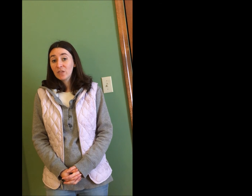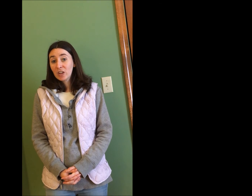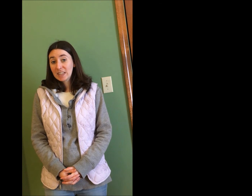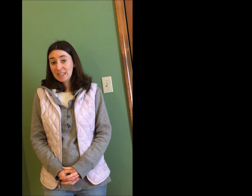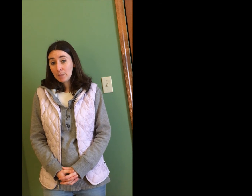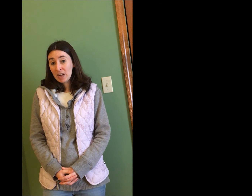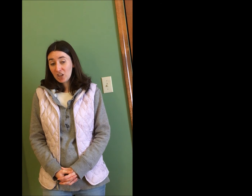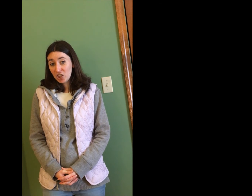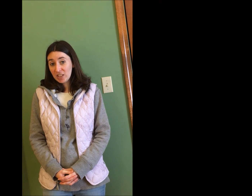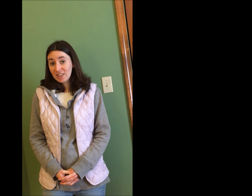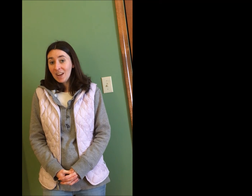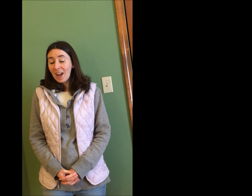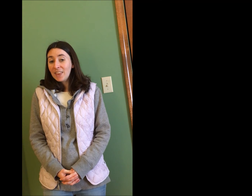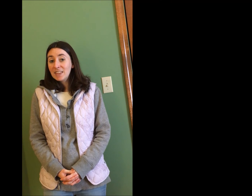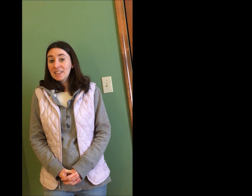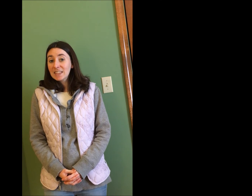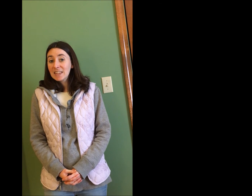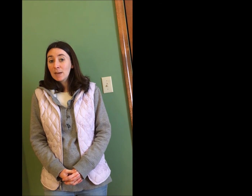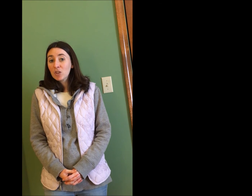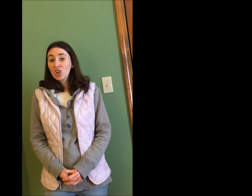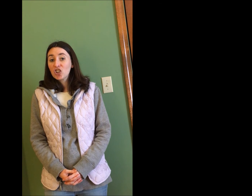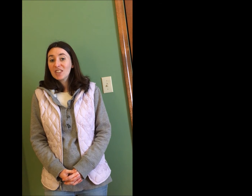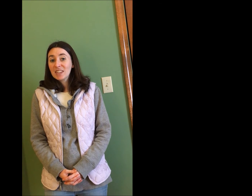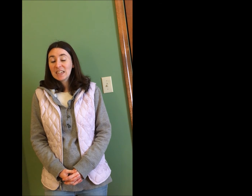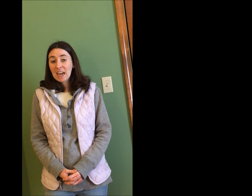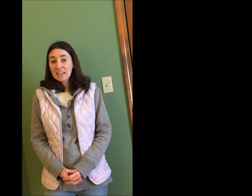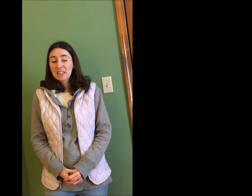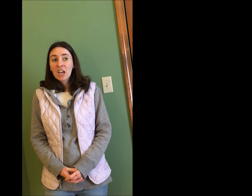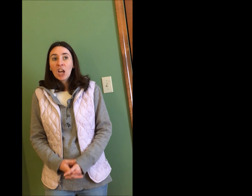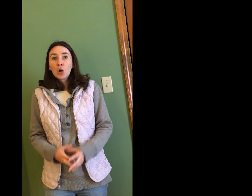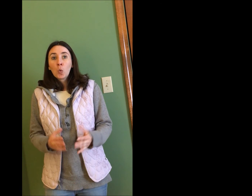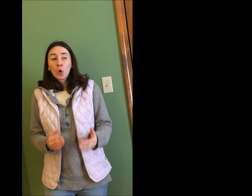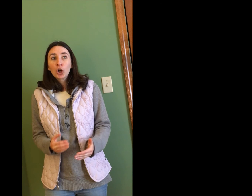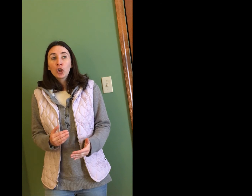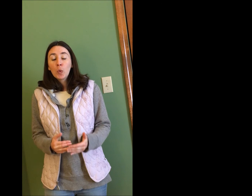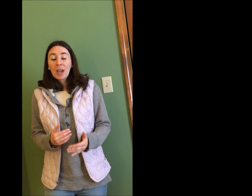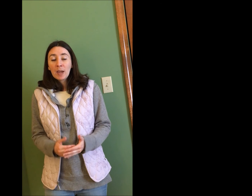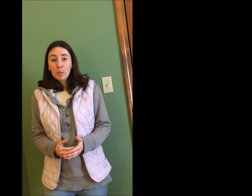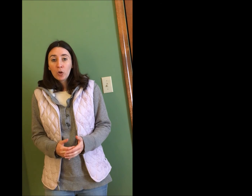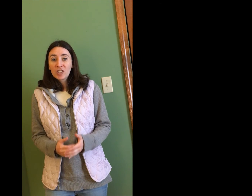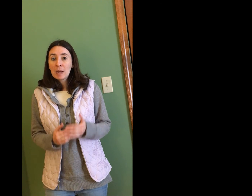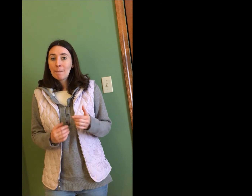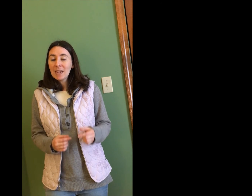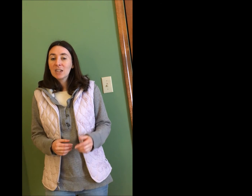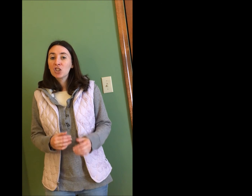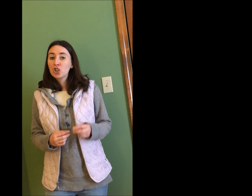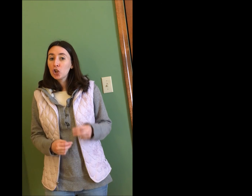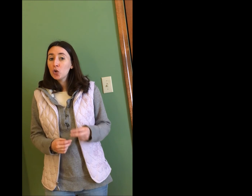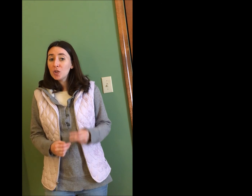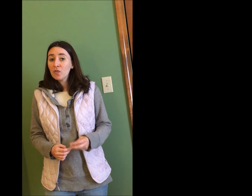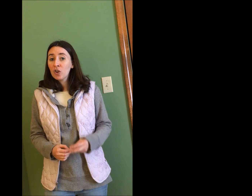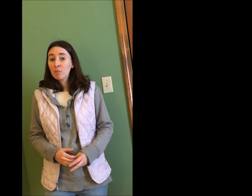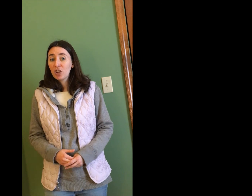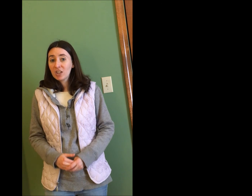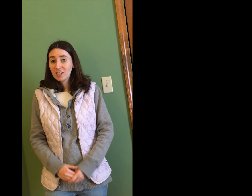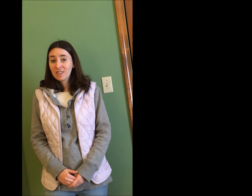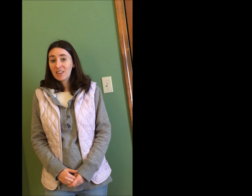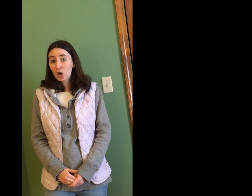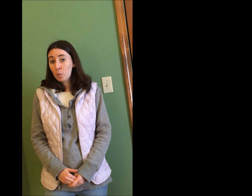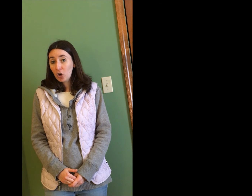different examinations, and these exams are just to test, were you able to meet the 2 different objectives that are a part